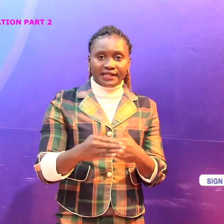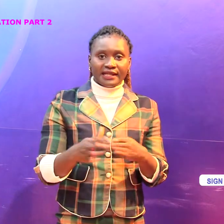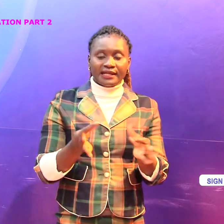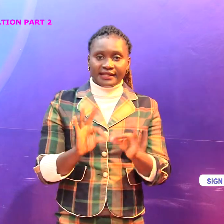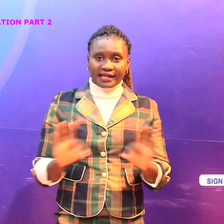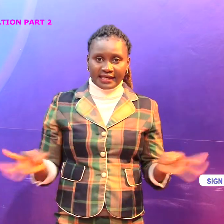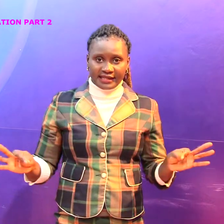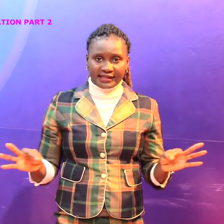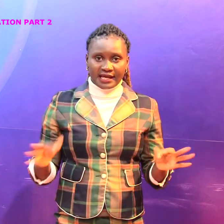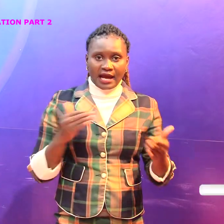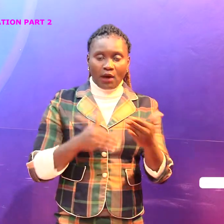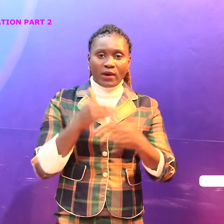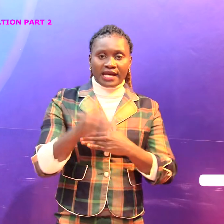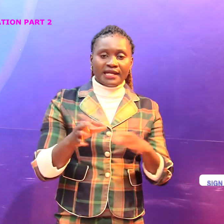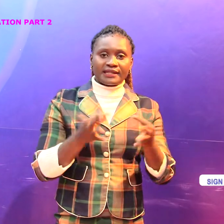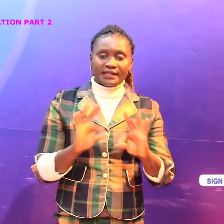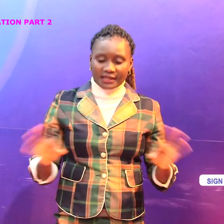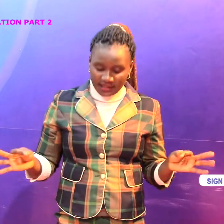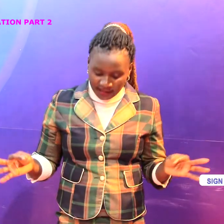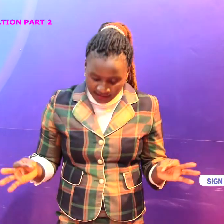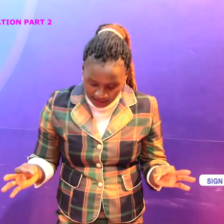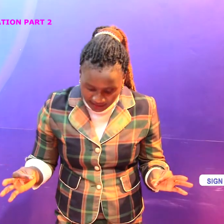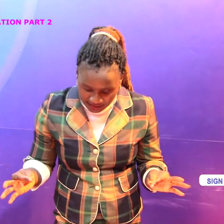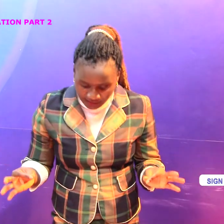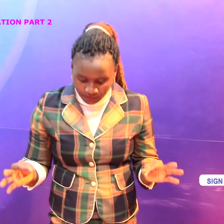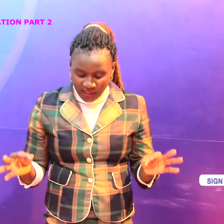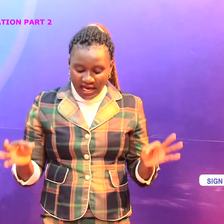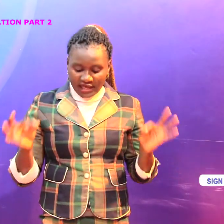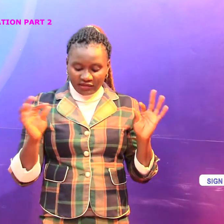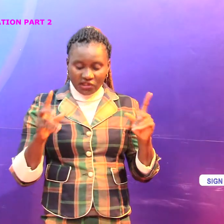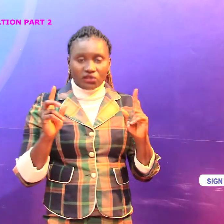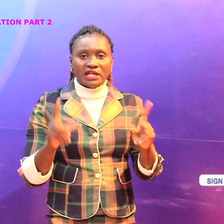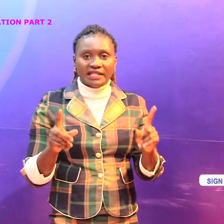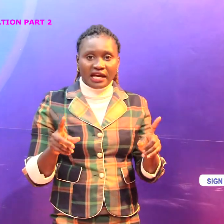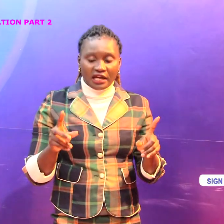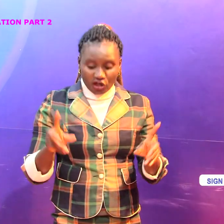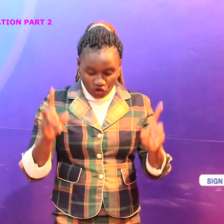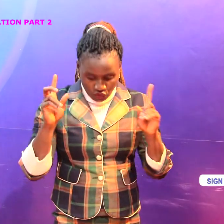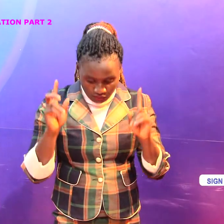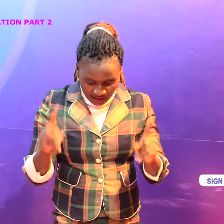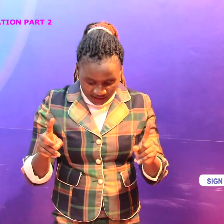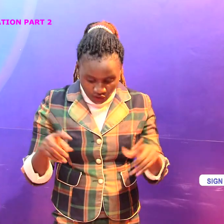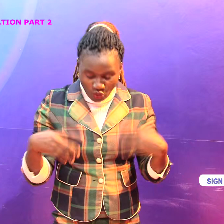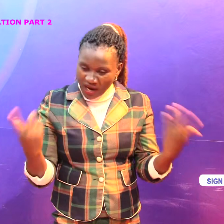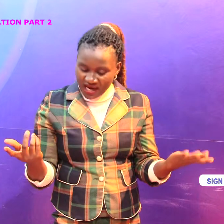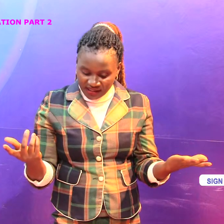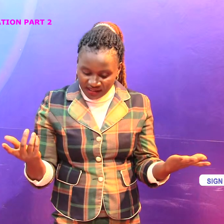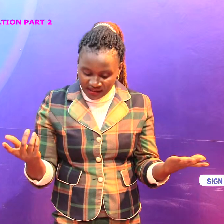next sentence. Our next sentence is administrator, you meet where?